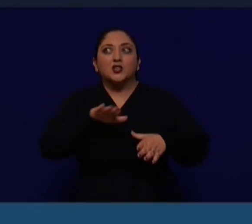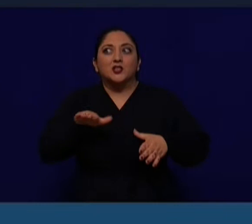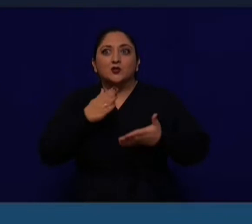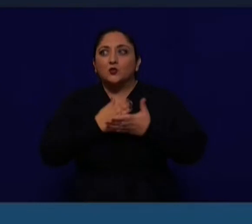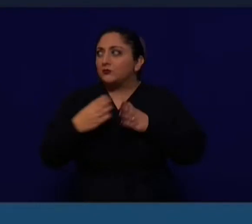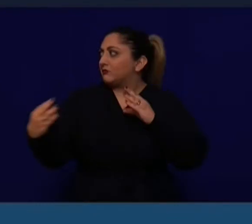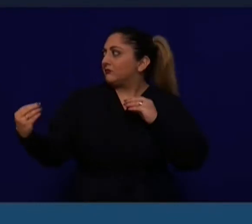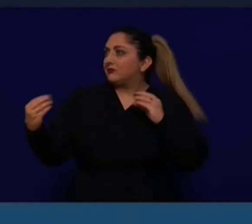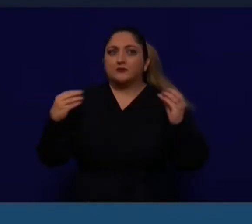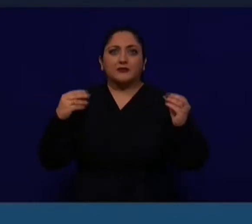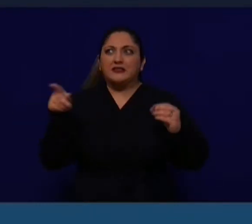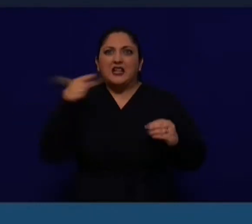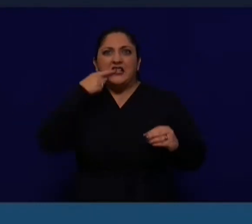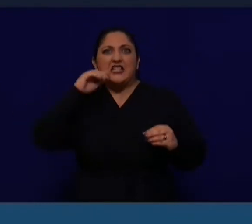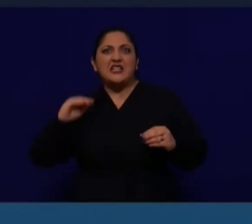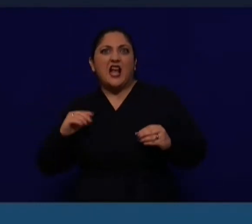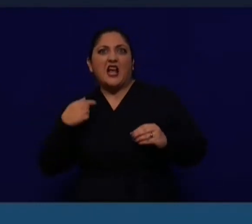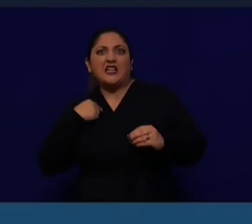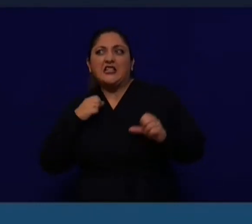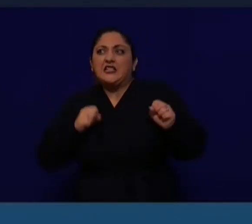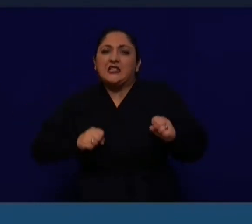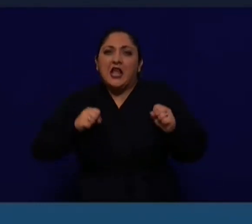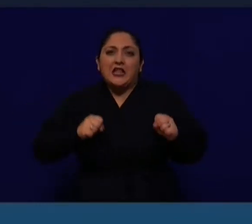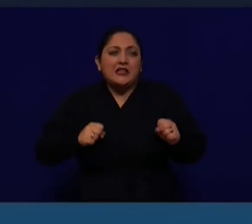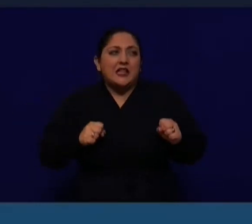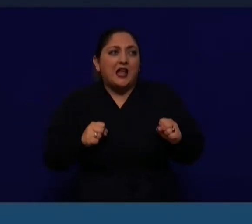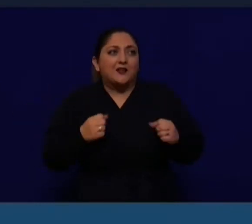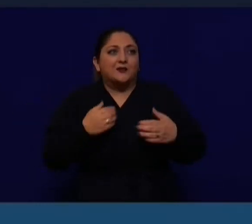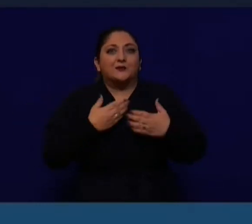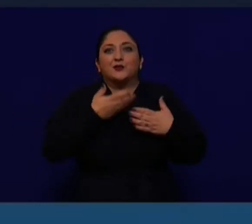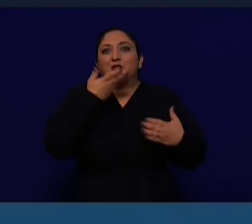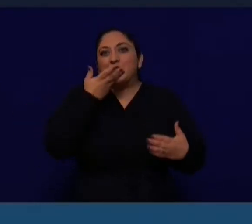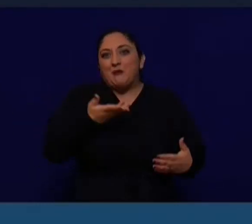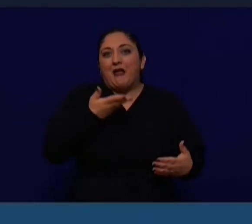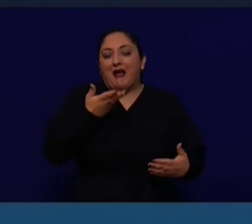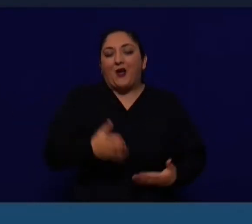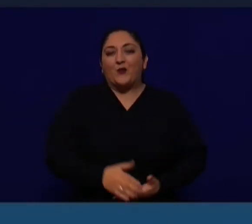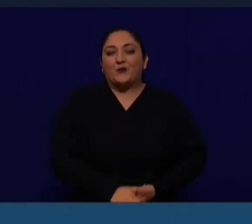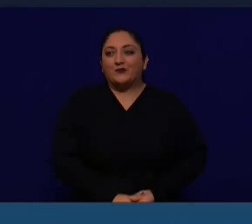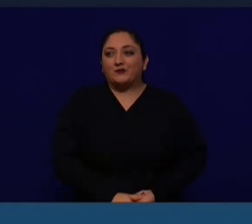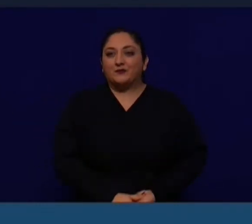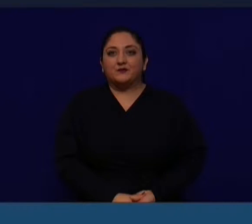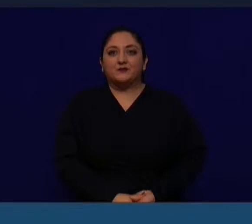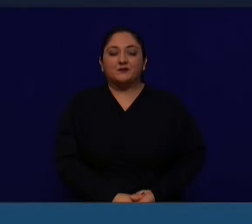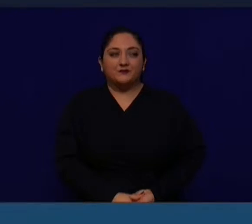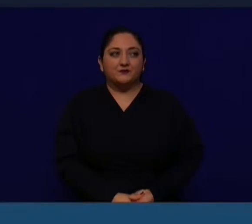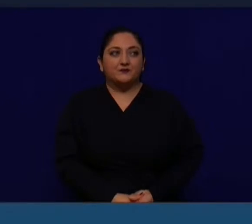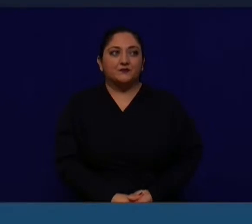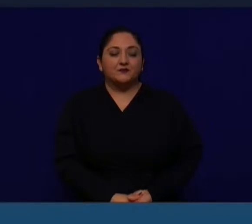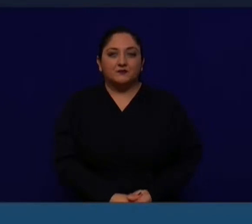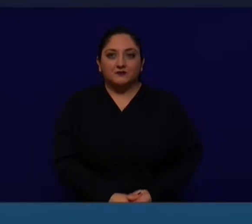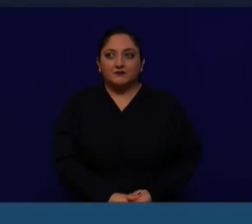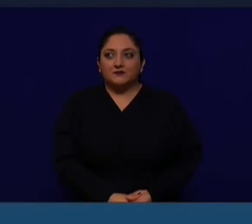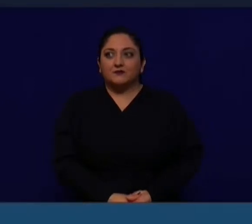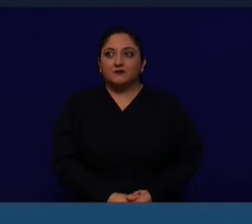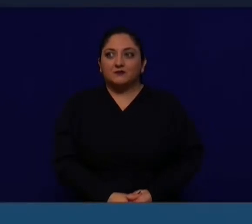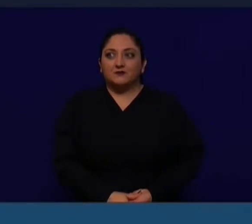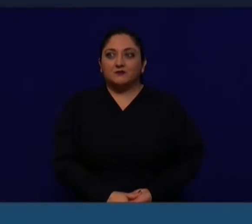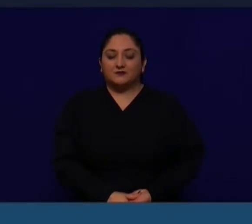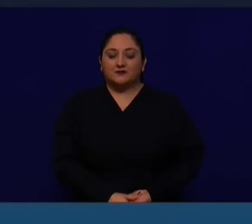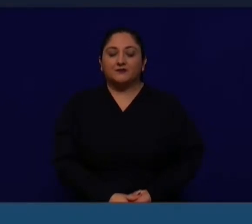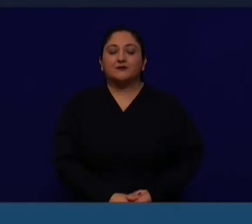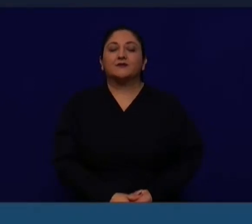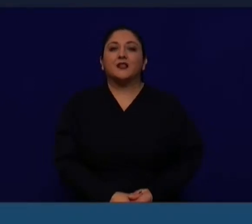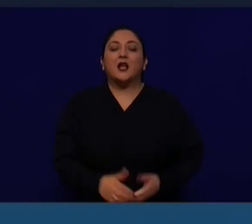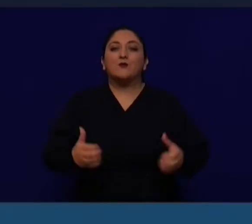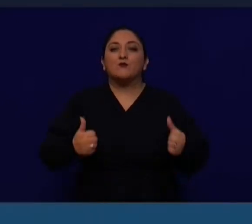taħdejja li jeżar minn nirċivita diġà u jien għadni le. Ġej biex forsi nispjegaw aktar dwar dan. Importanti ħafna, Iva, mela, rridu niftakru meta